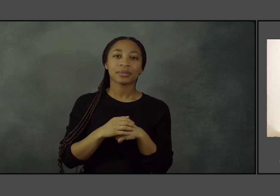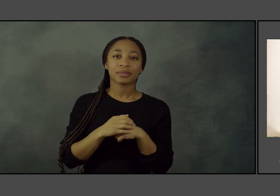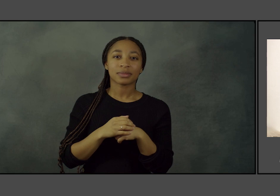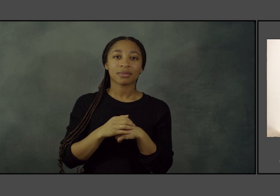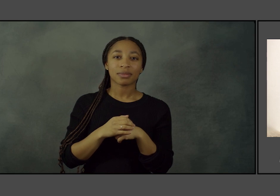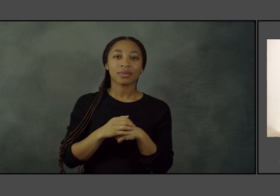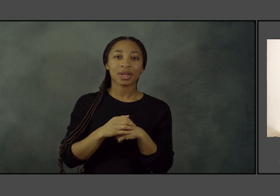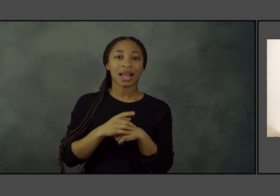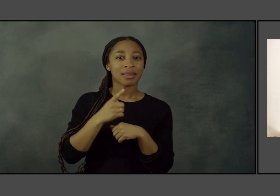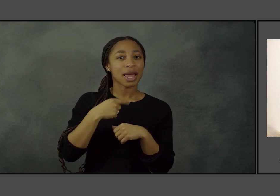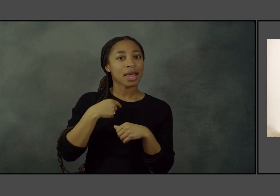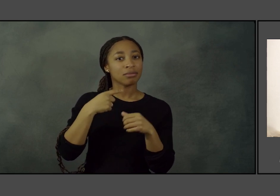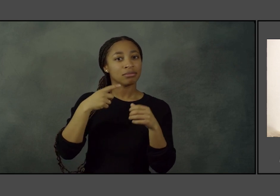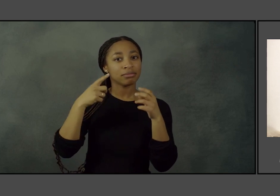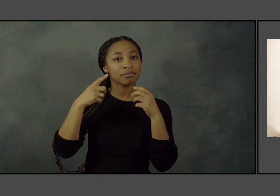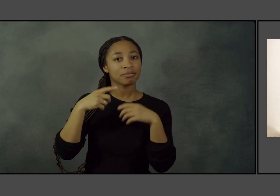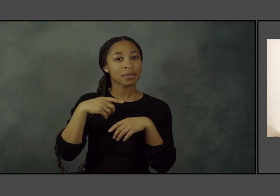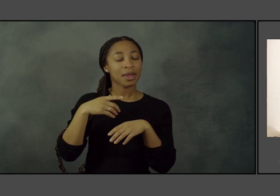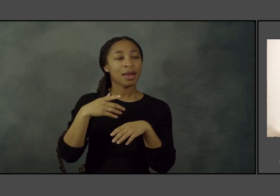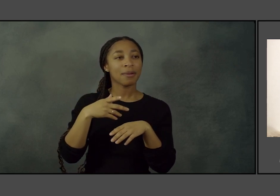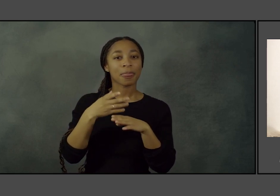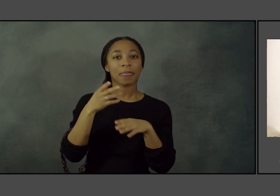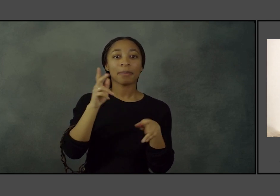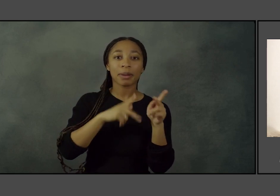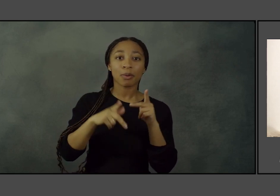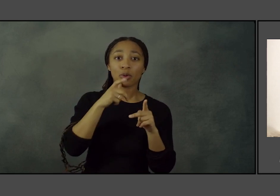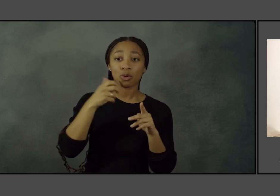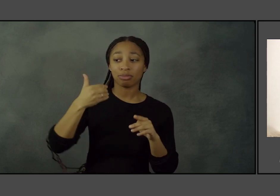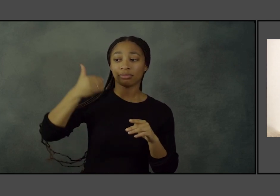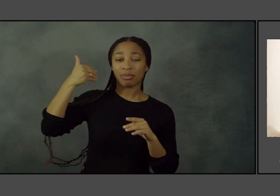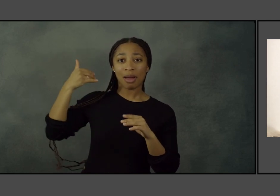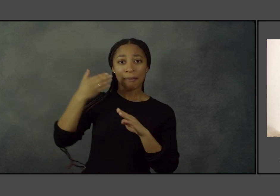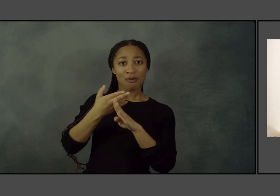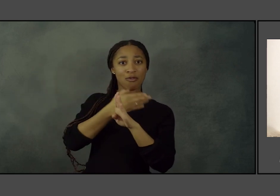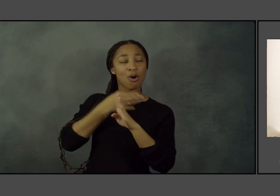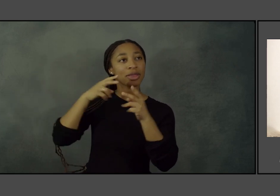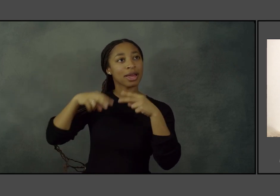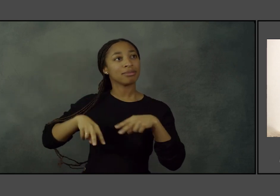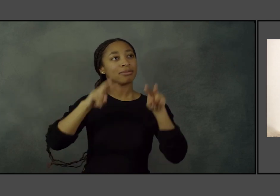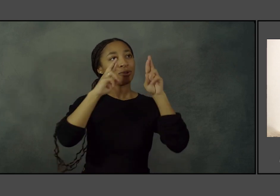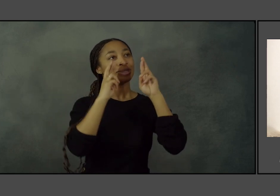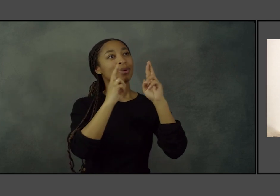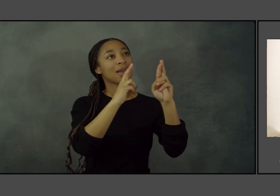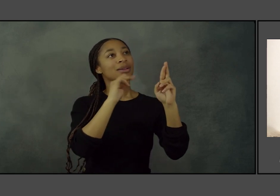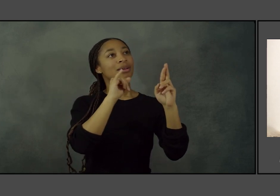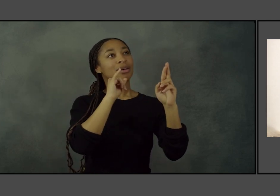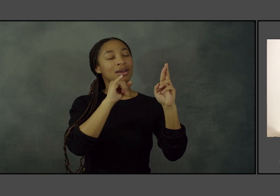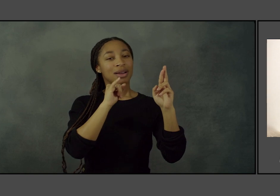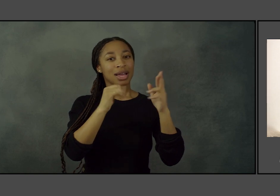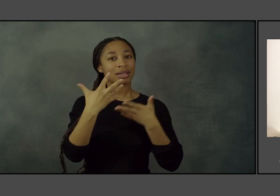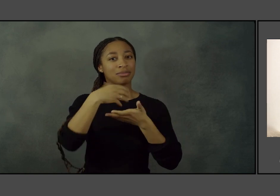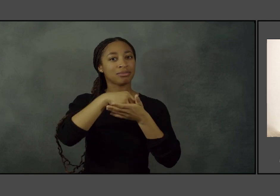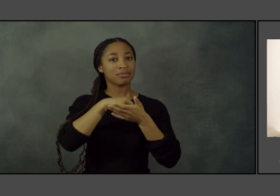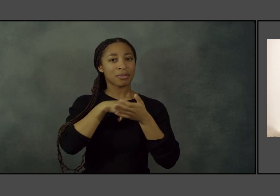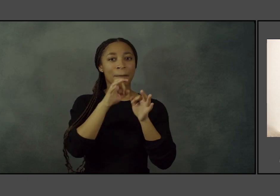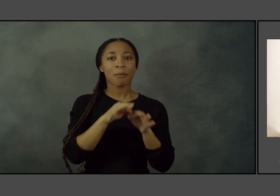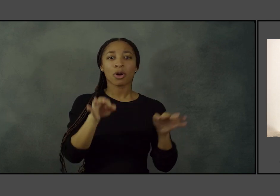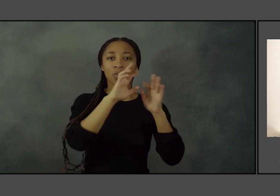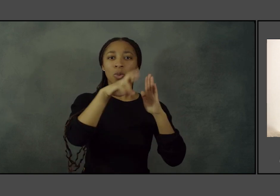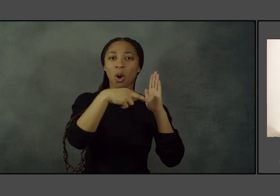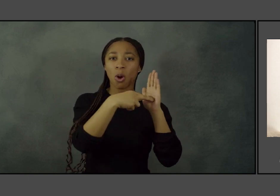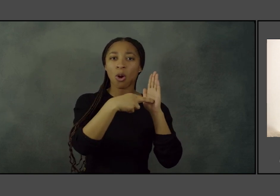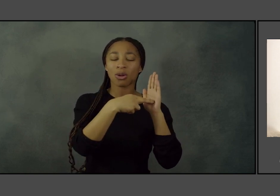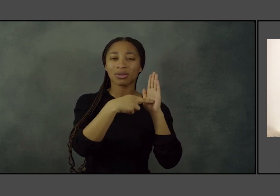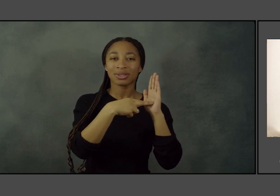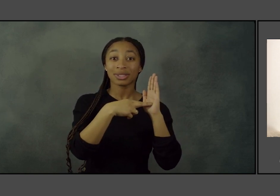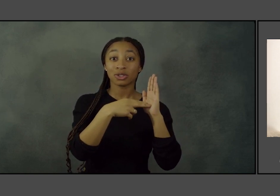foremothers, the central role that they have played in this music. Just a reminder that they have been there from the beginning, from